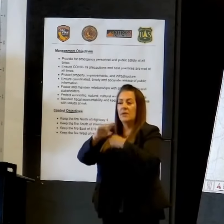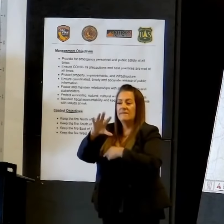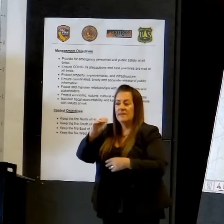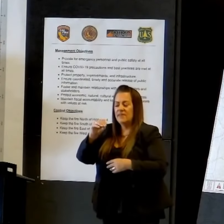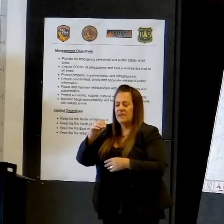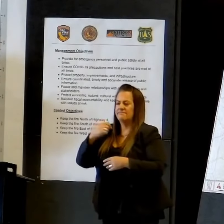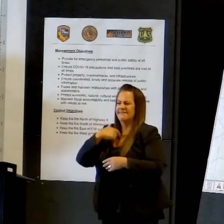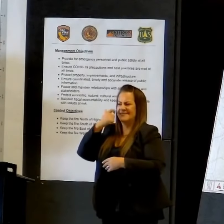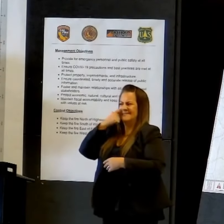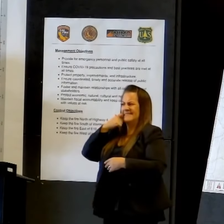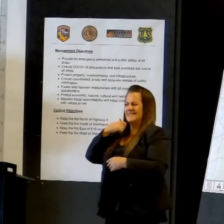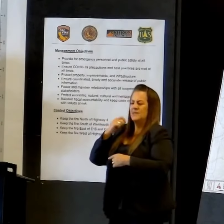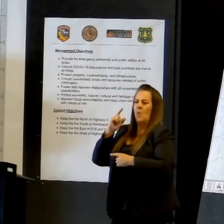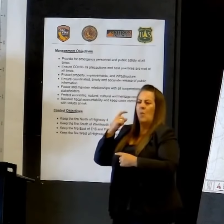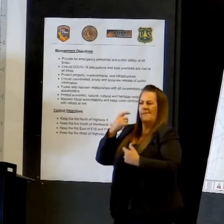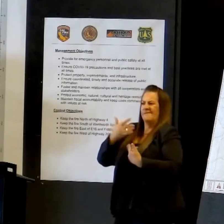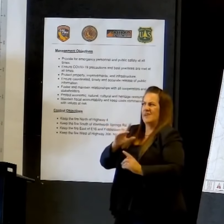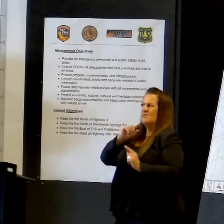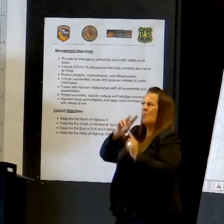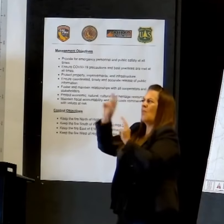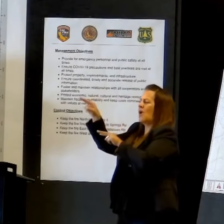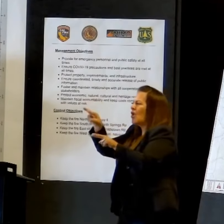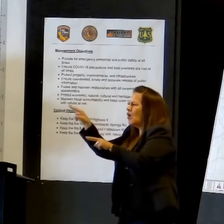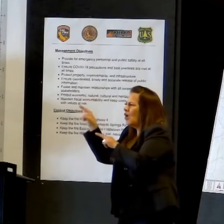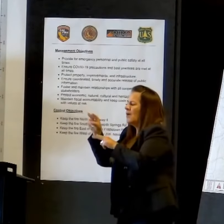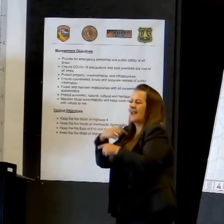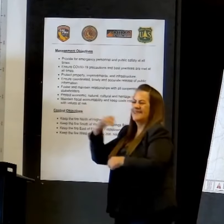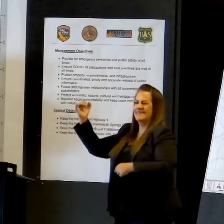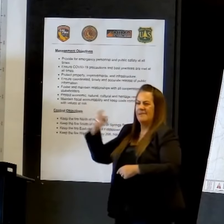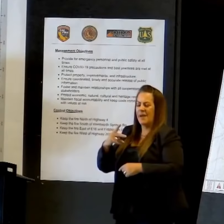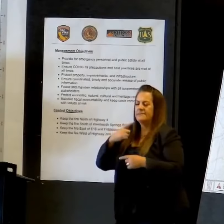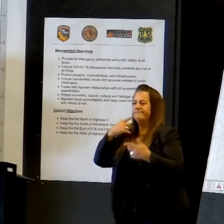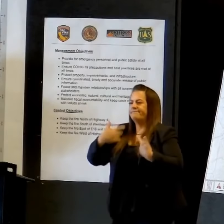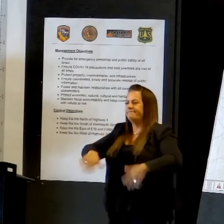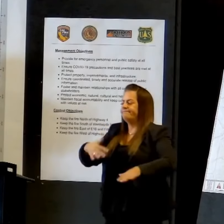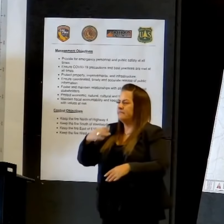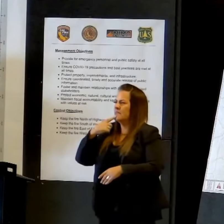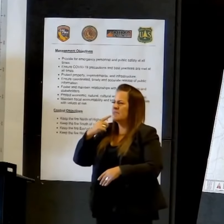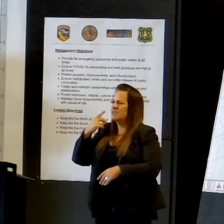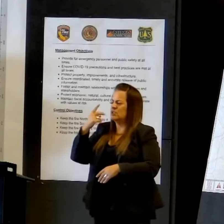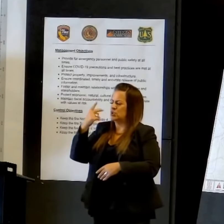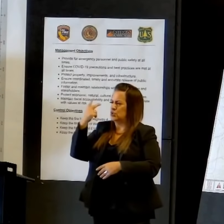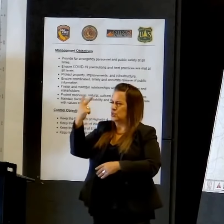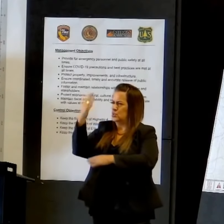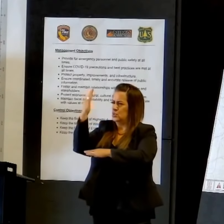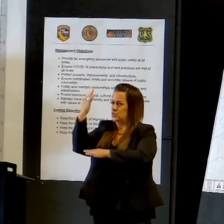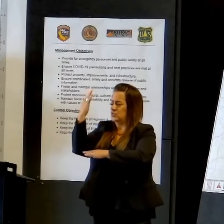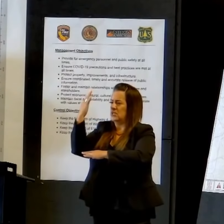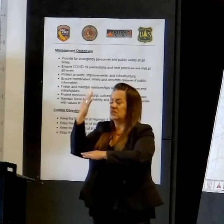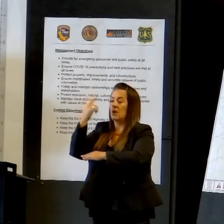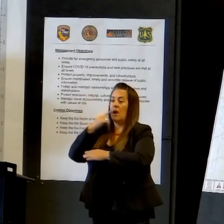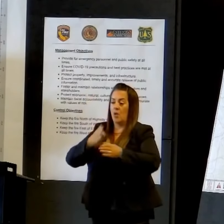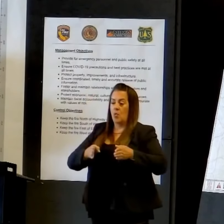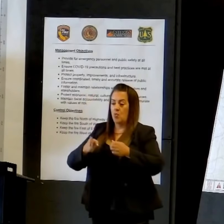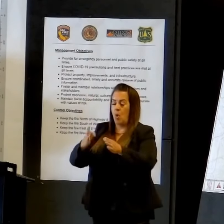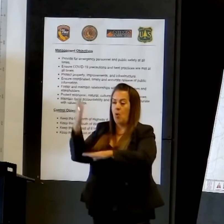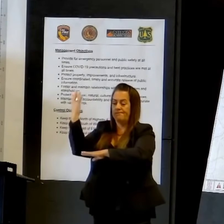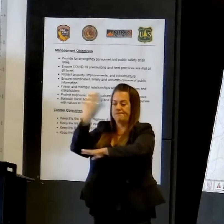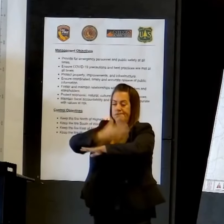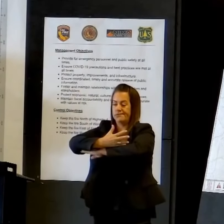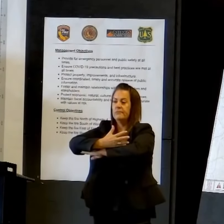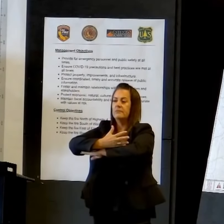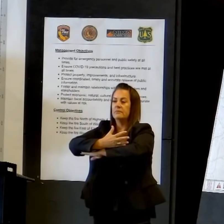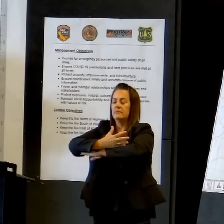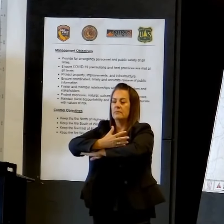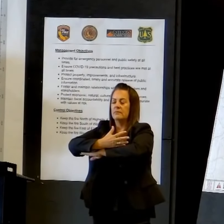came back just a little while ago, and there was 2 probably 40-inch diameter trees that had fallen across the road, so we have to make sure